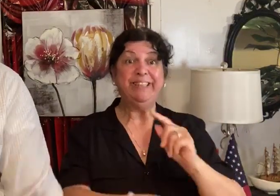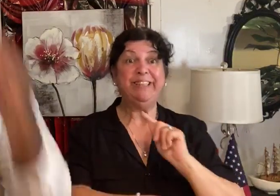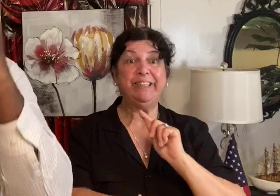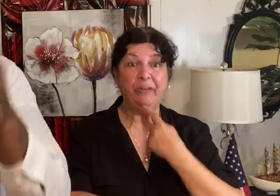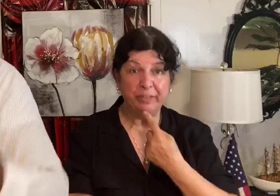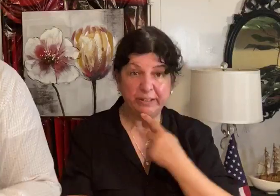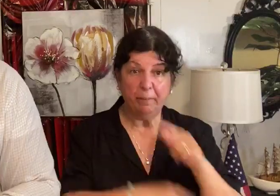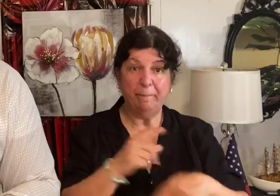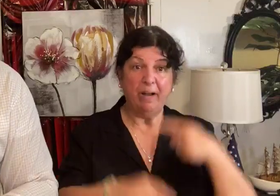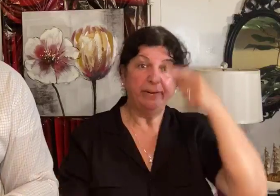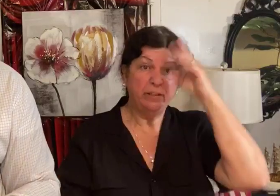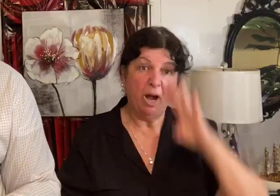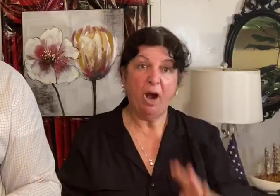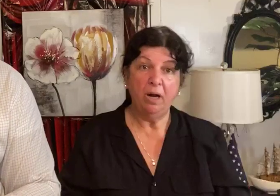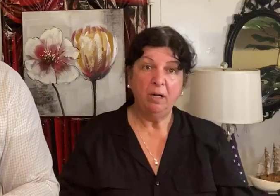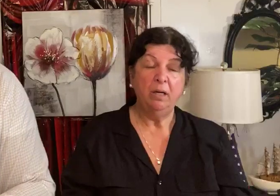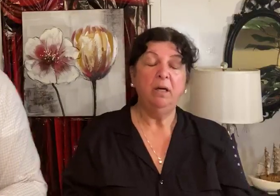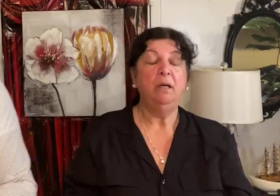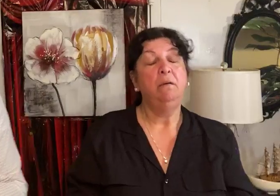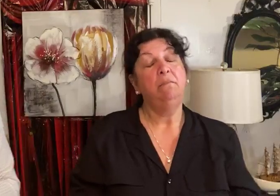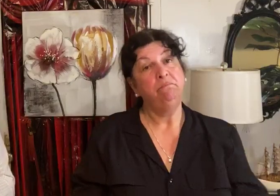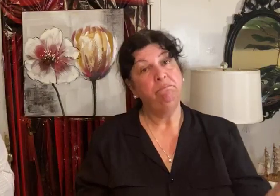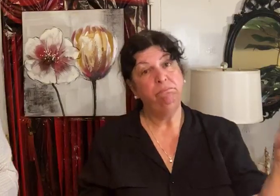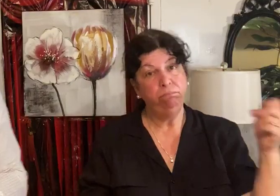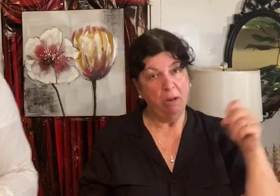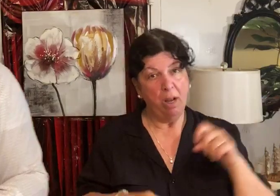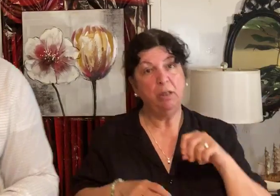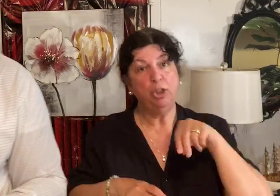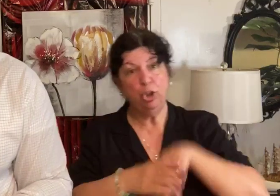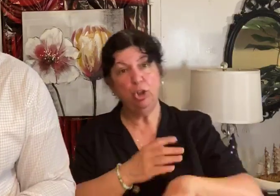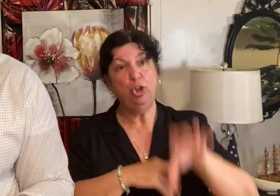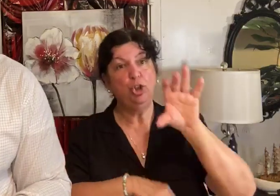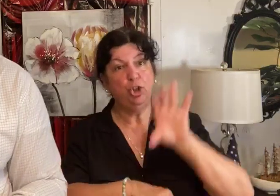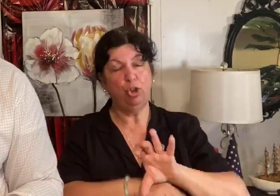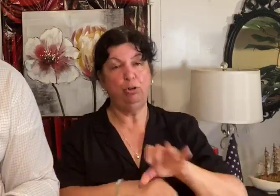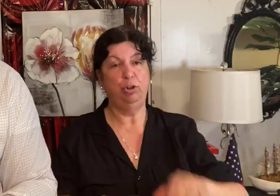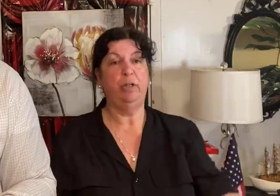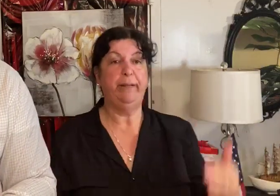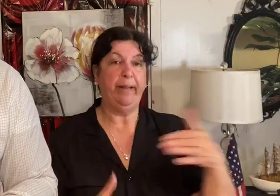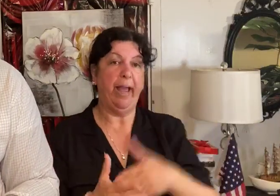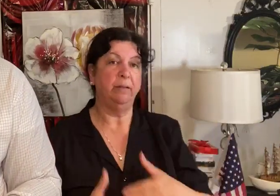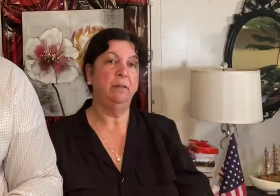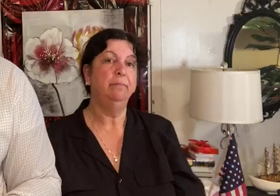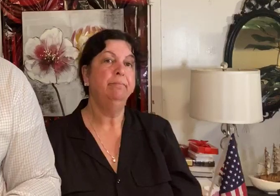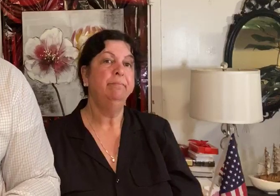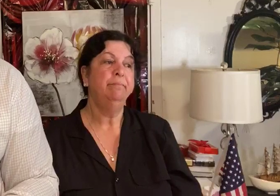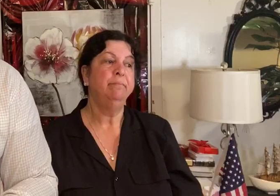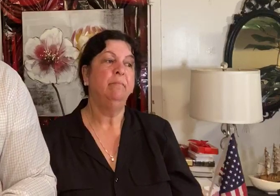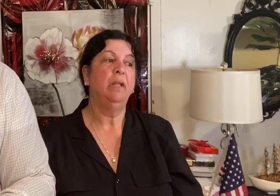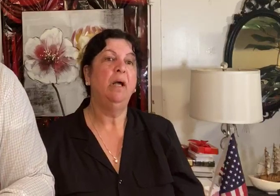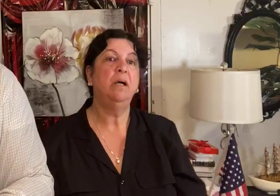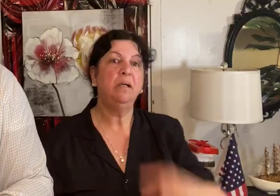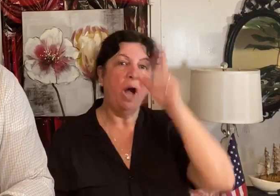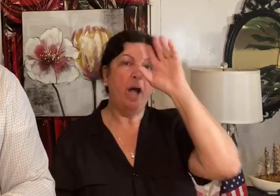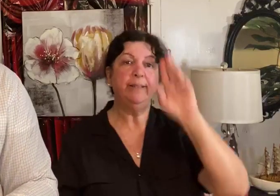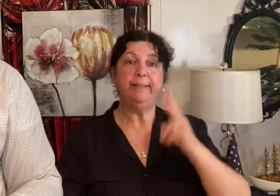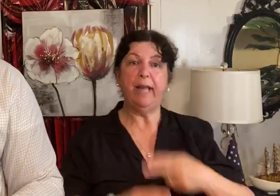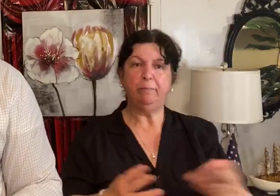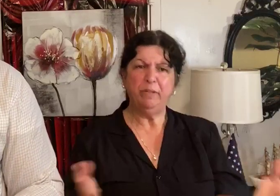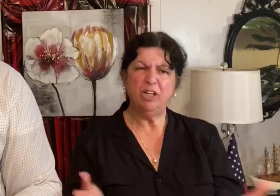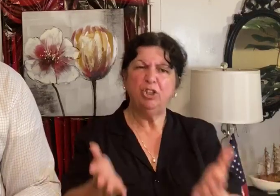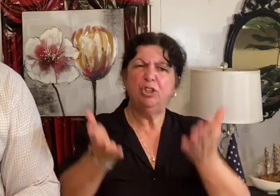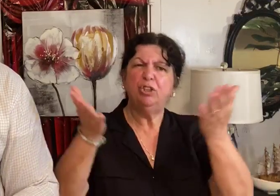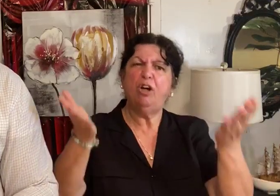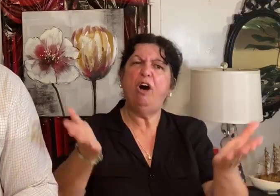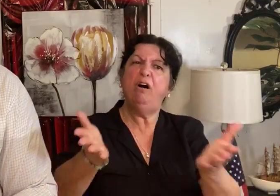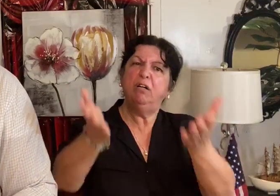about God and get back on the horse again, so to speak. Amen. Amen. God's name is to be exalted,